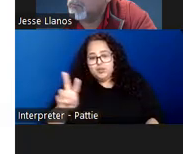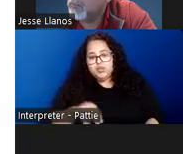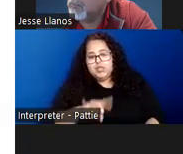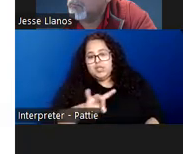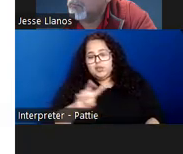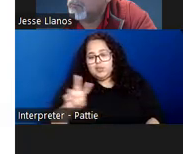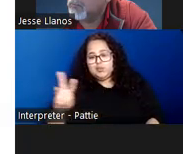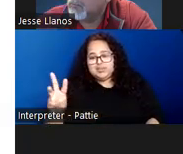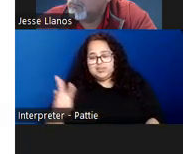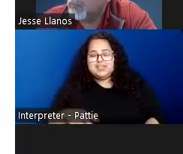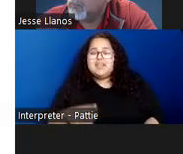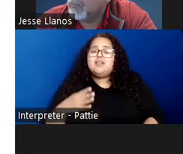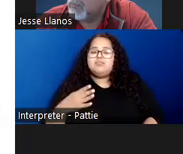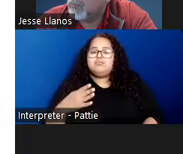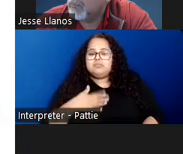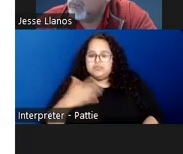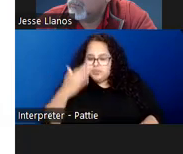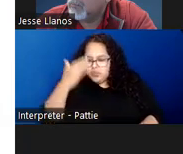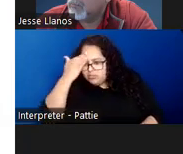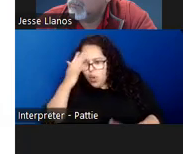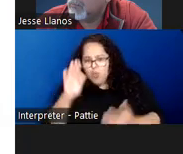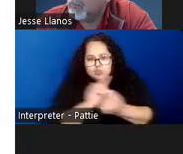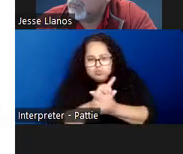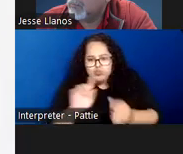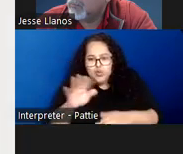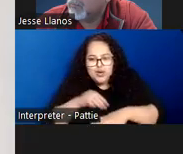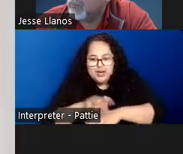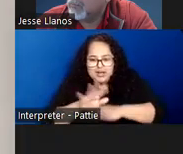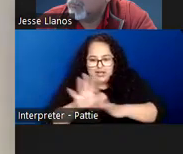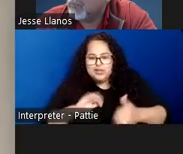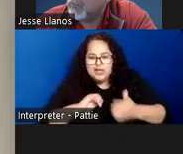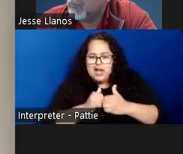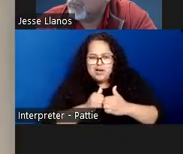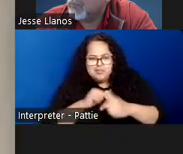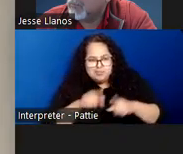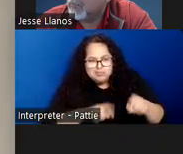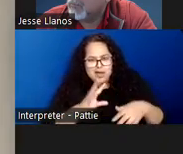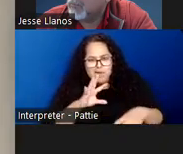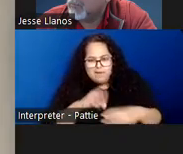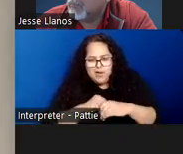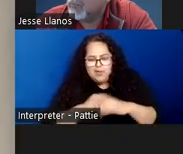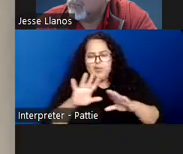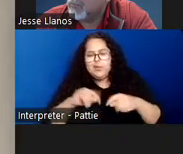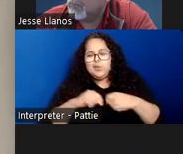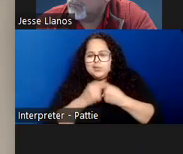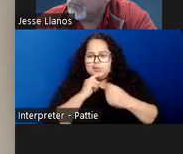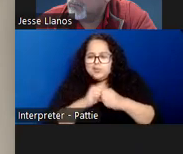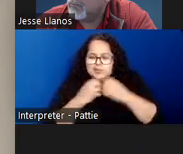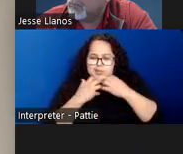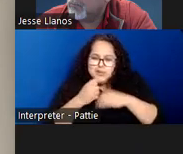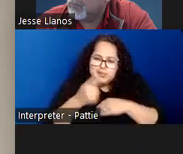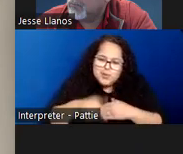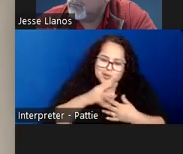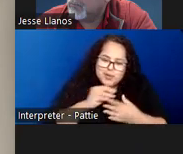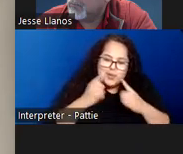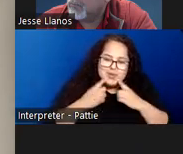559-442-8226. Make sure you get to know your instructors and ask them how you can get involved. Your team really does care about you and your success, so make sure